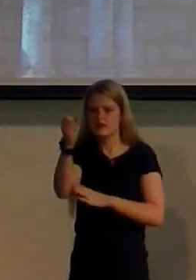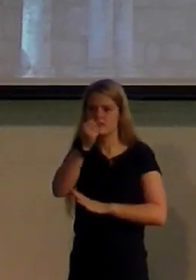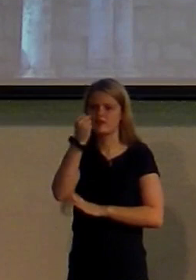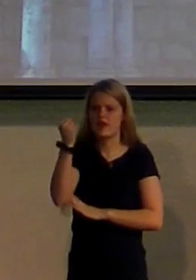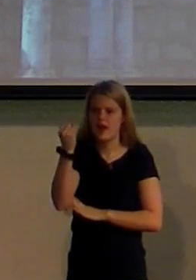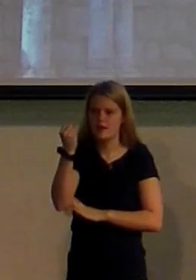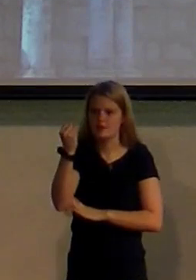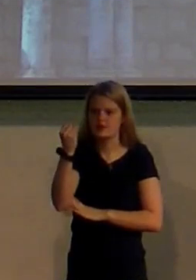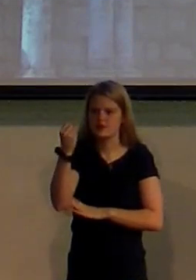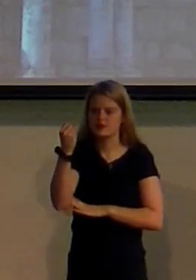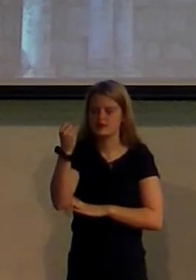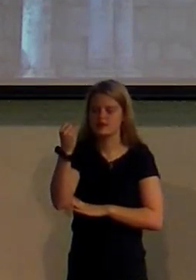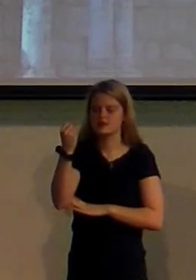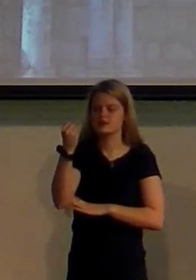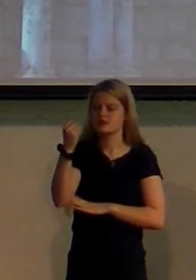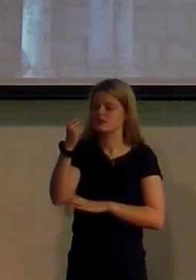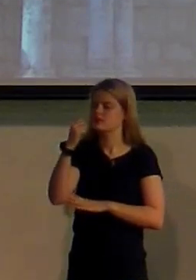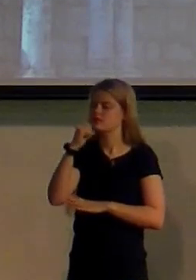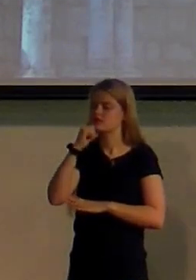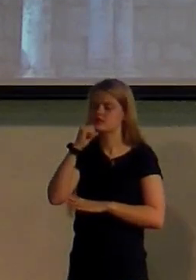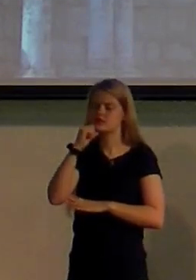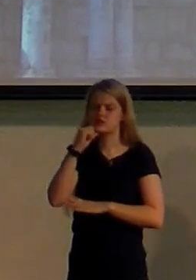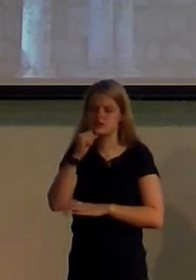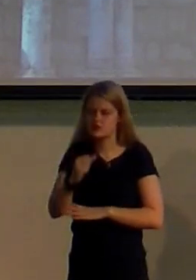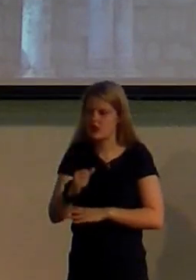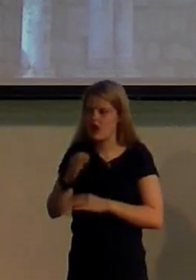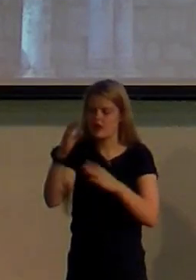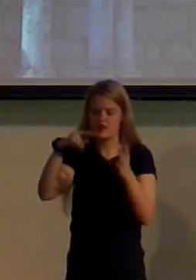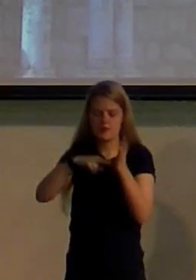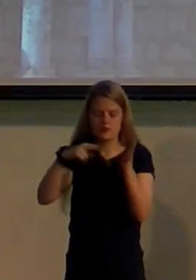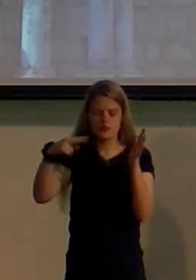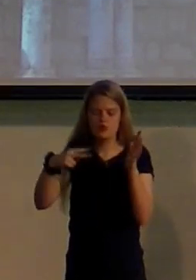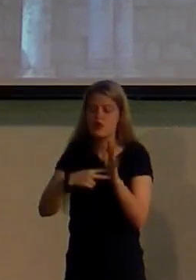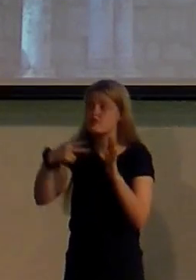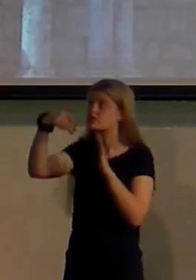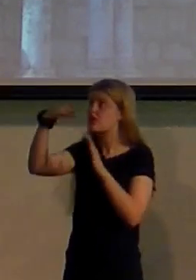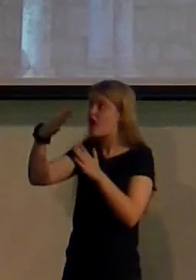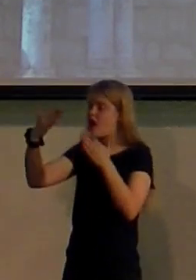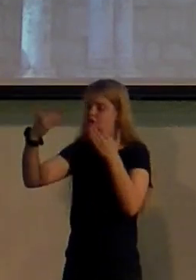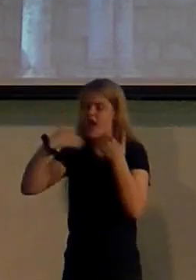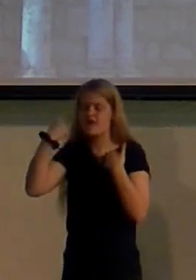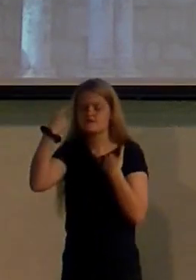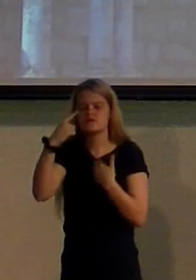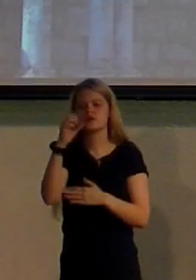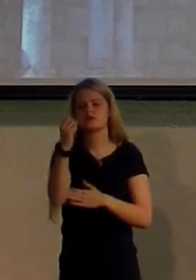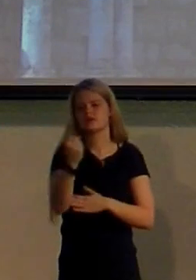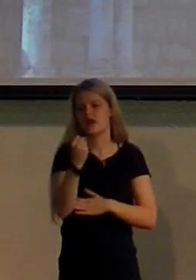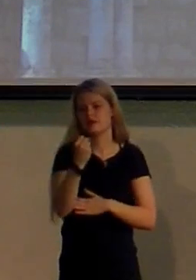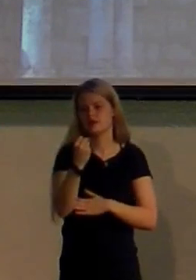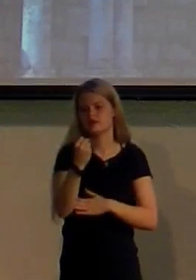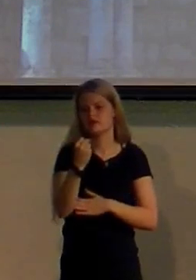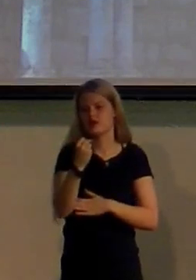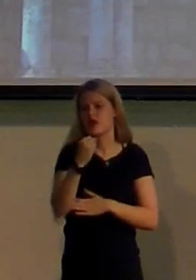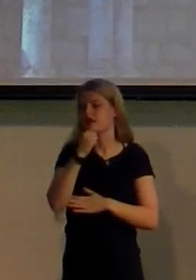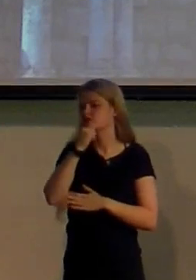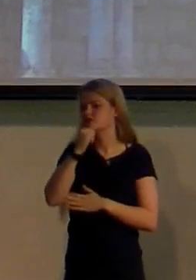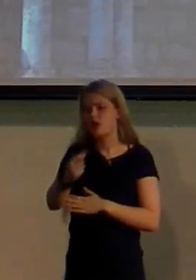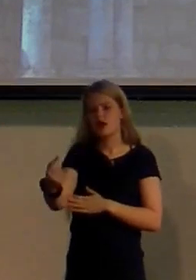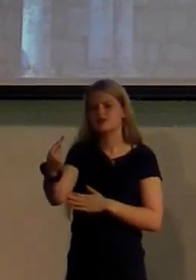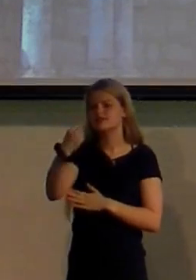during this time. That was not the intent or purpose that God had at all. You don't find that in the writings of